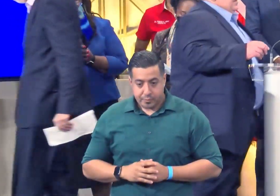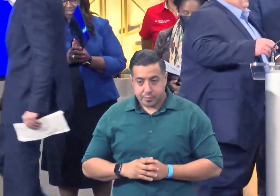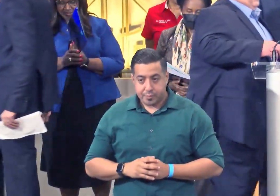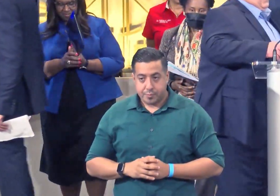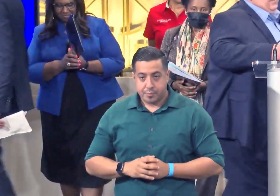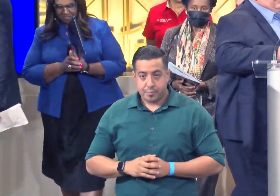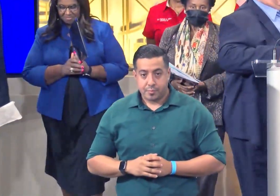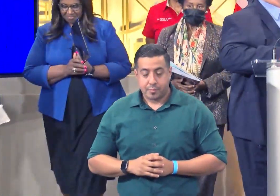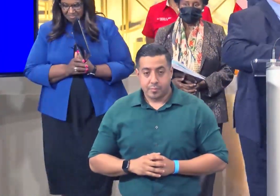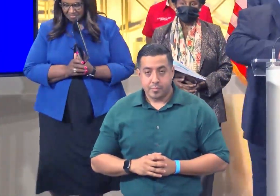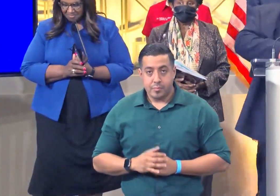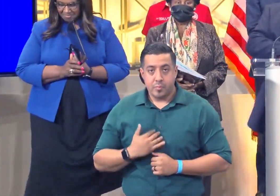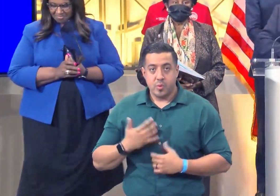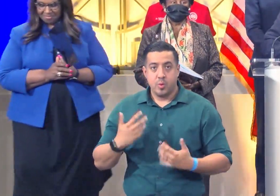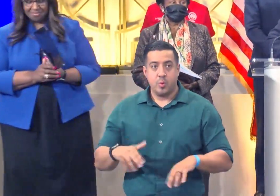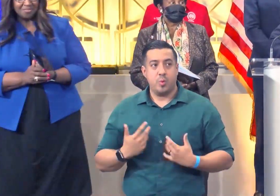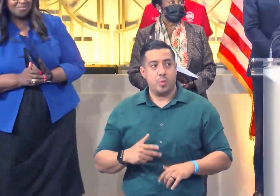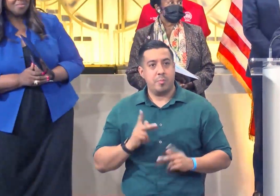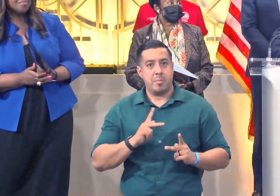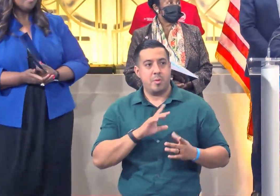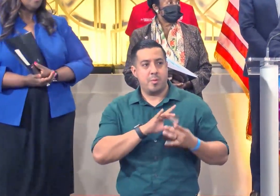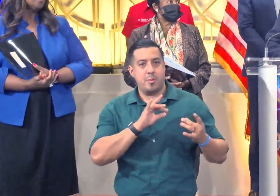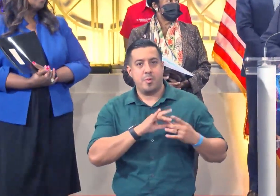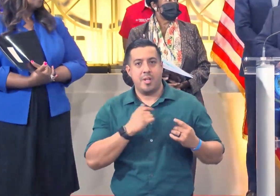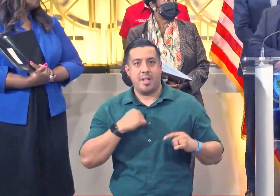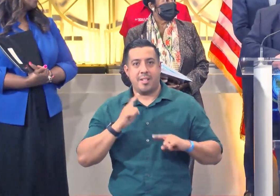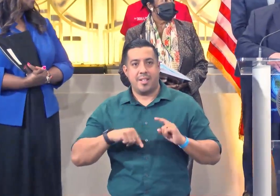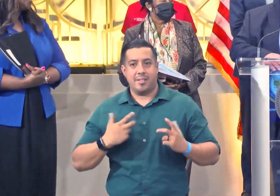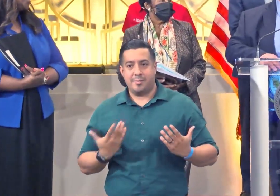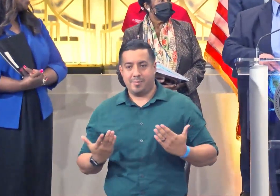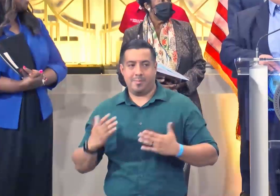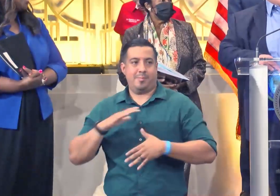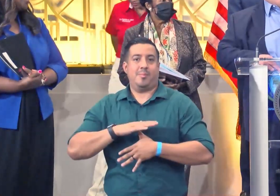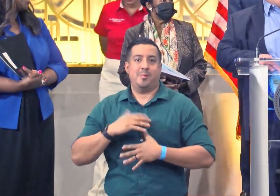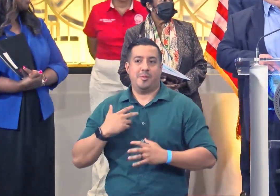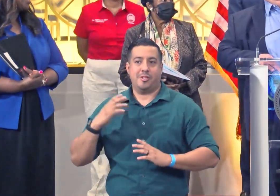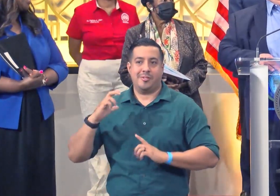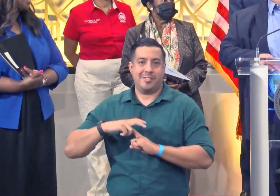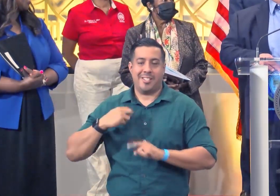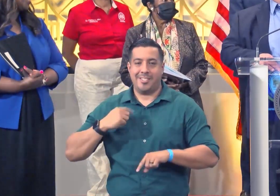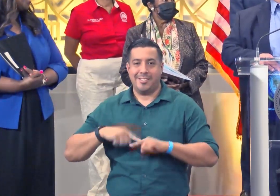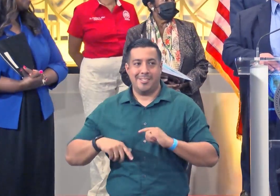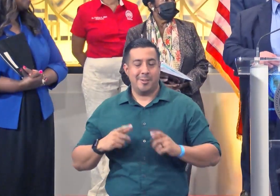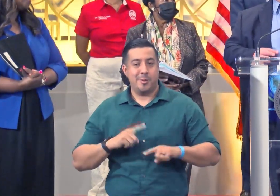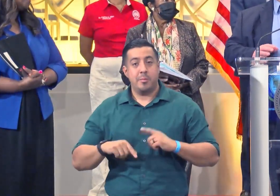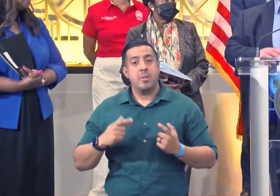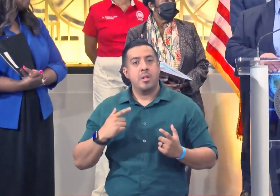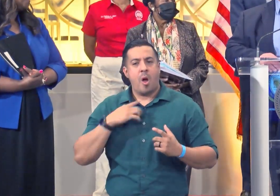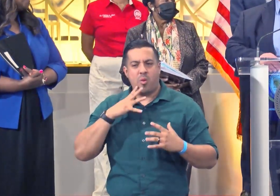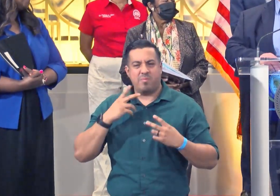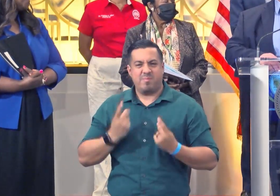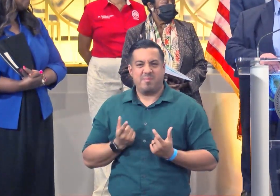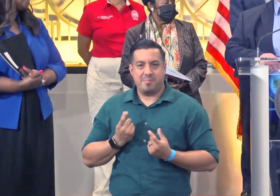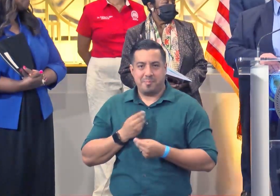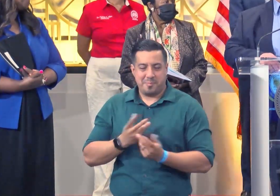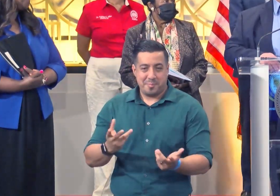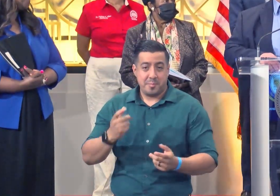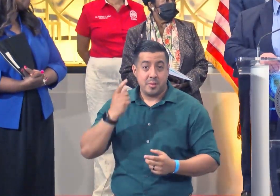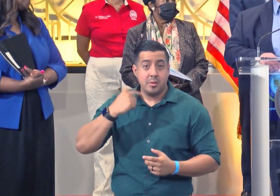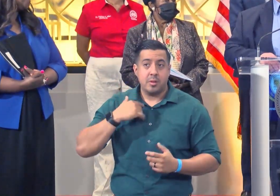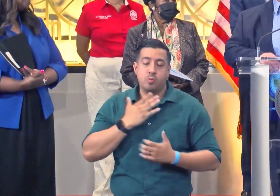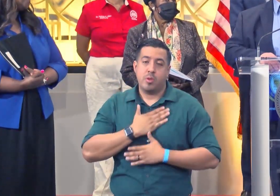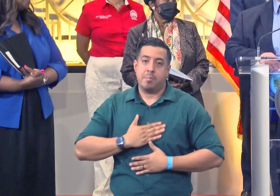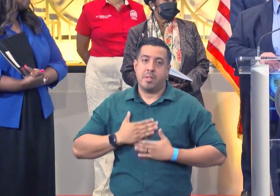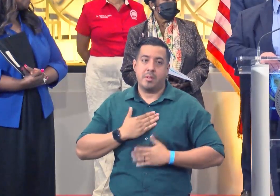Those are hard people to follow, so I'll just make mine to the point and the quick. It's a pleasure for me to be here. You know,